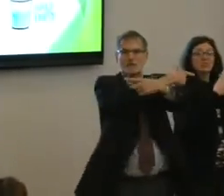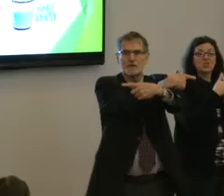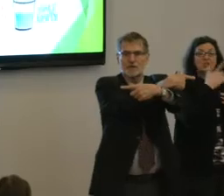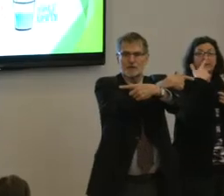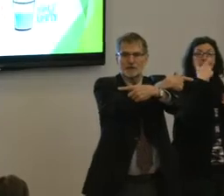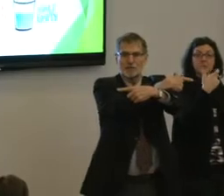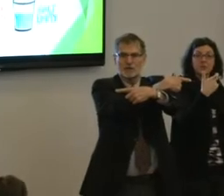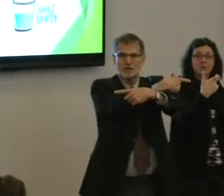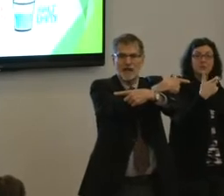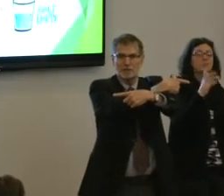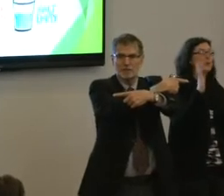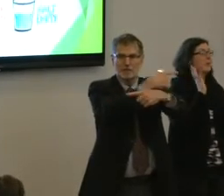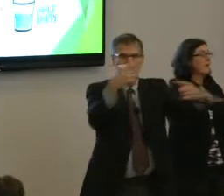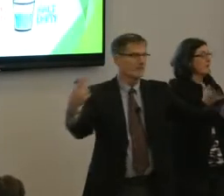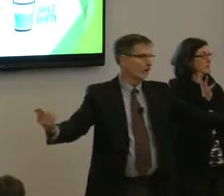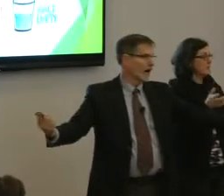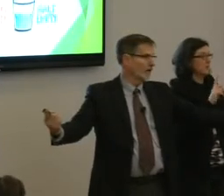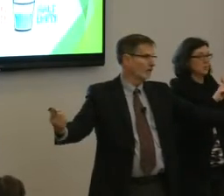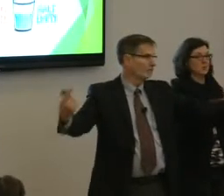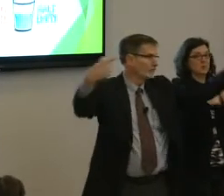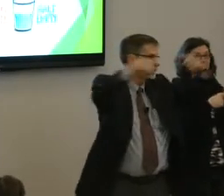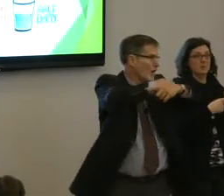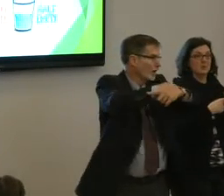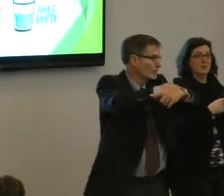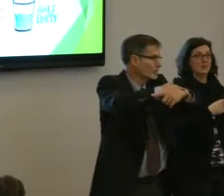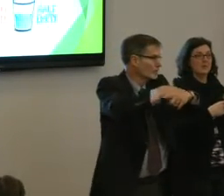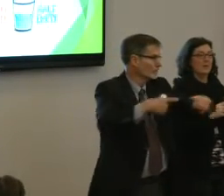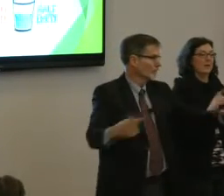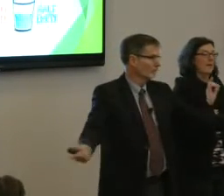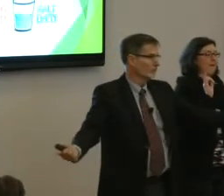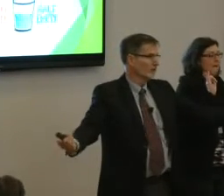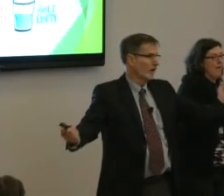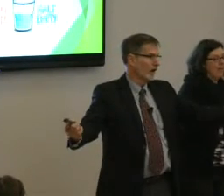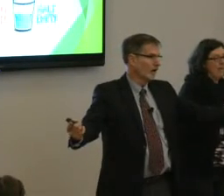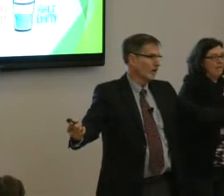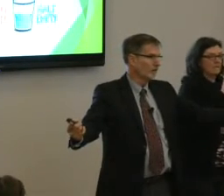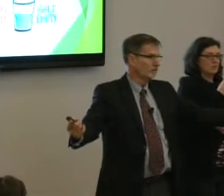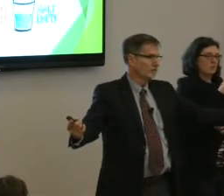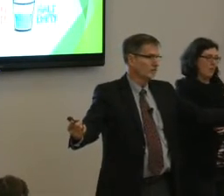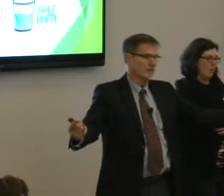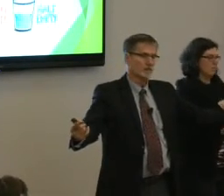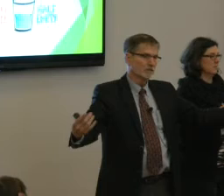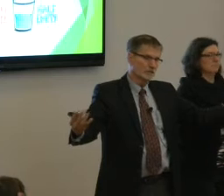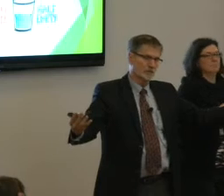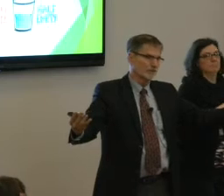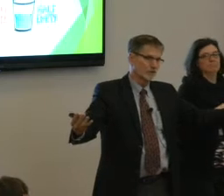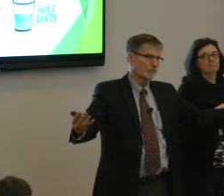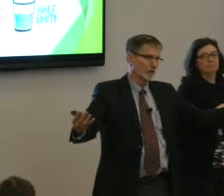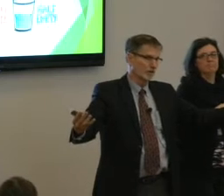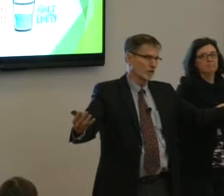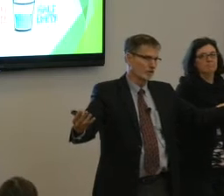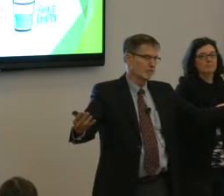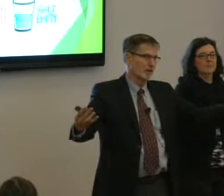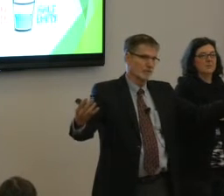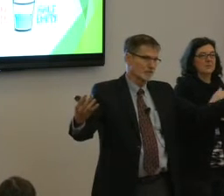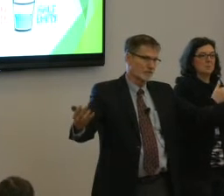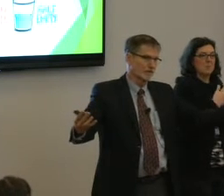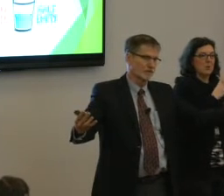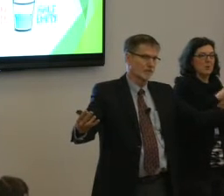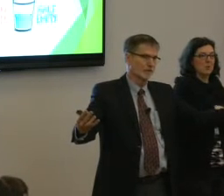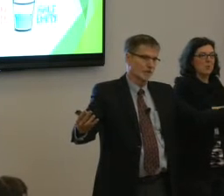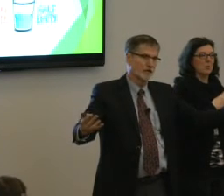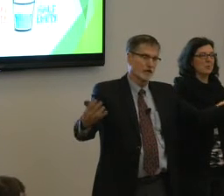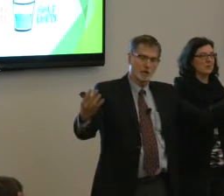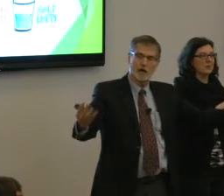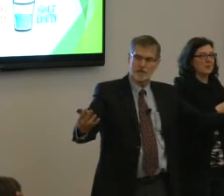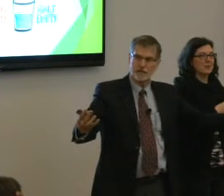there's a conversation that wants to happen. I love dogs. I love, of course, in this part of the world, you probably is a